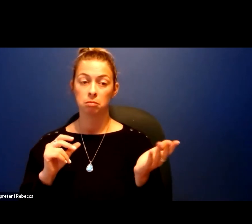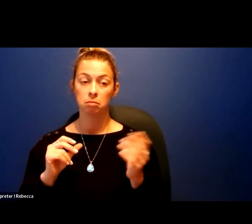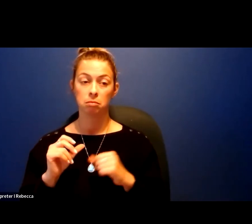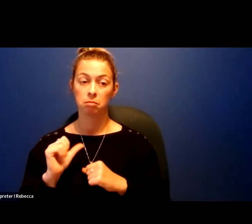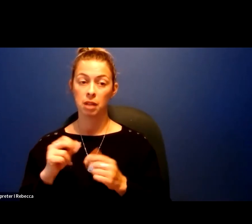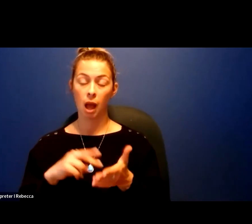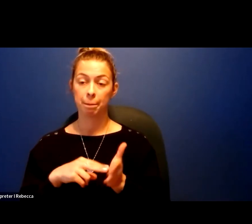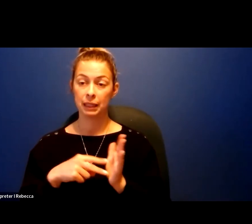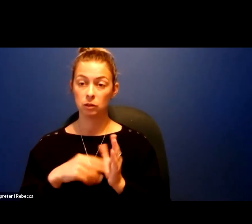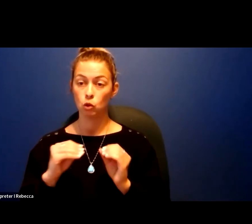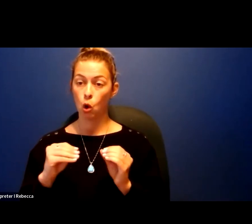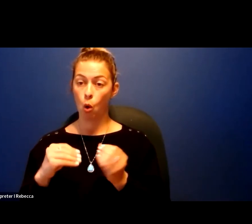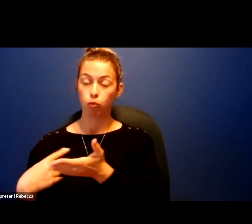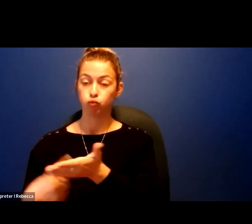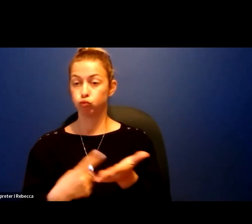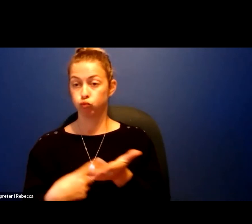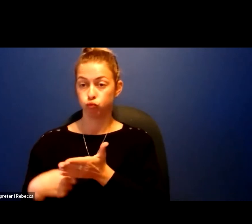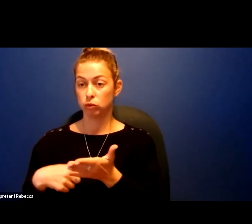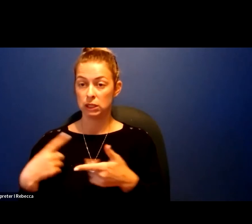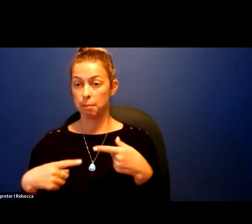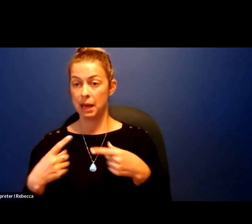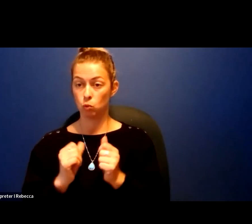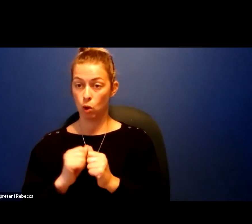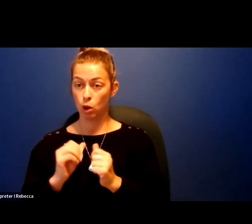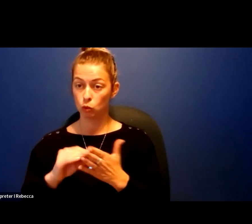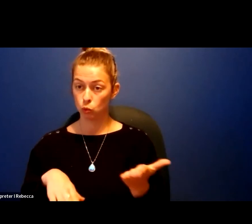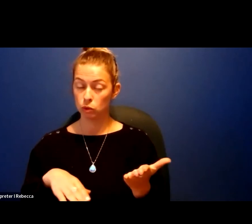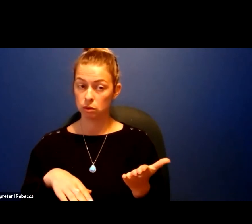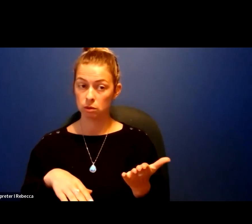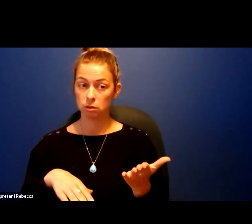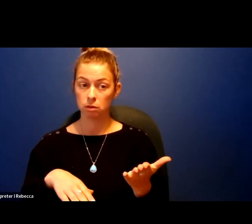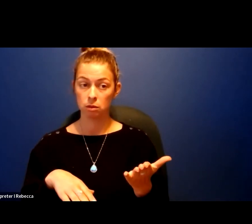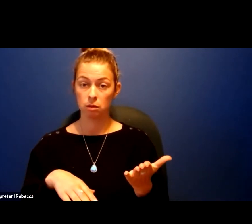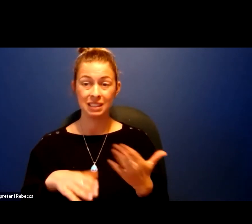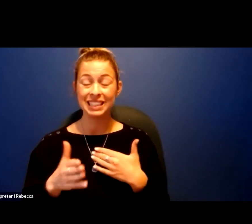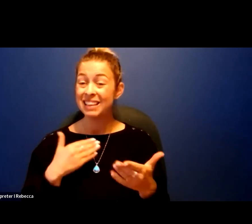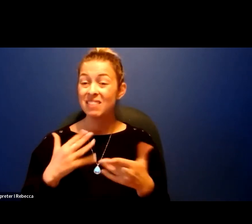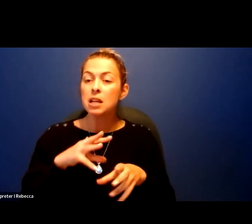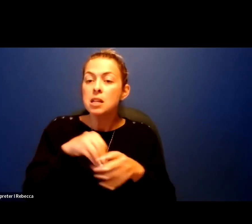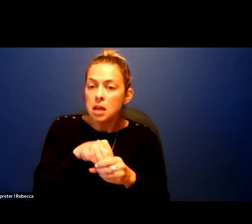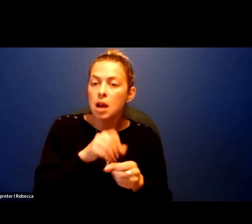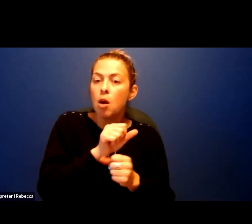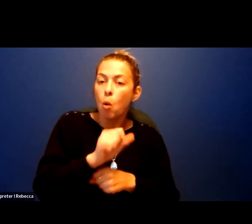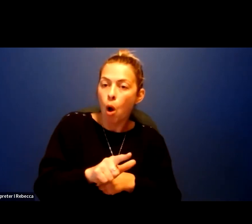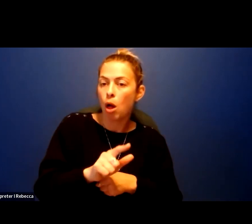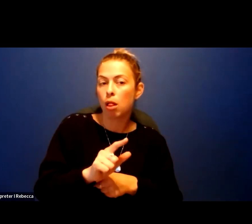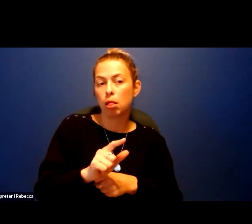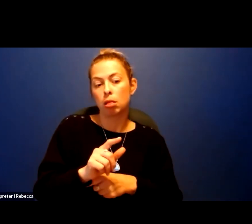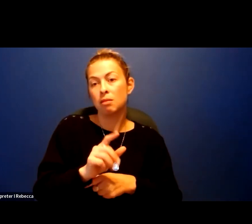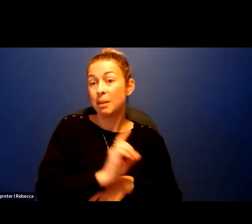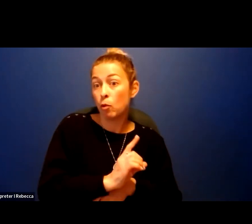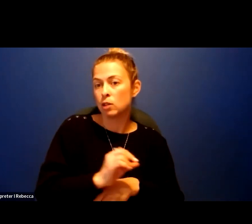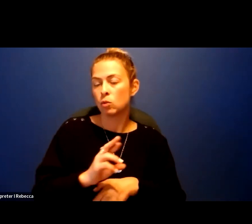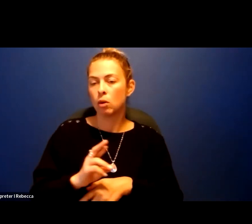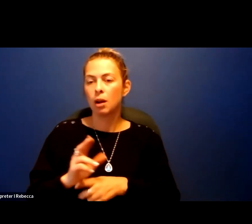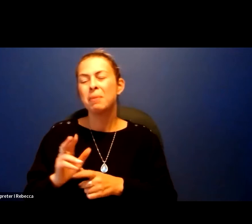and, strong political differences, even among people who share a political party, right? So Republicans are a very